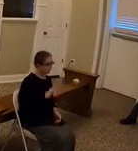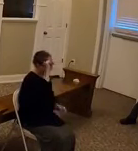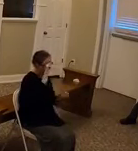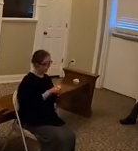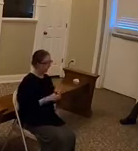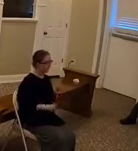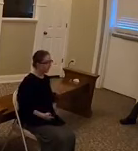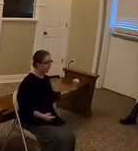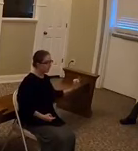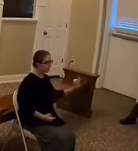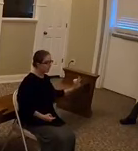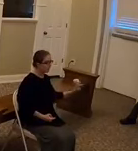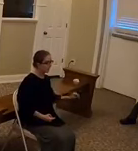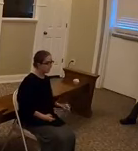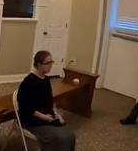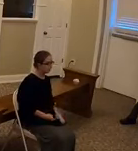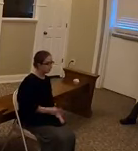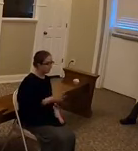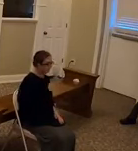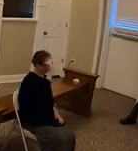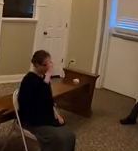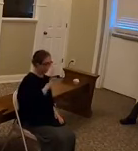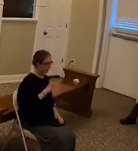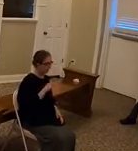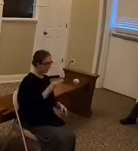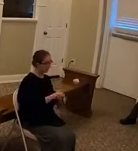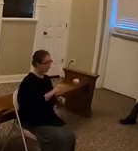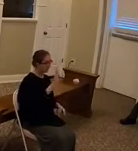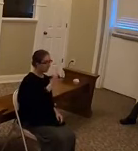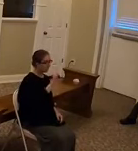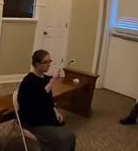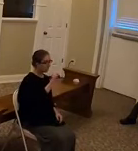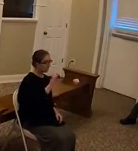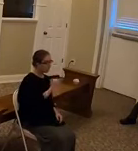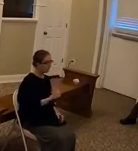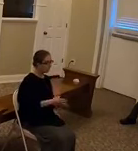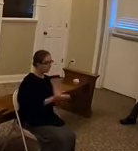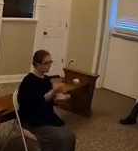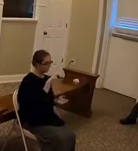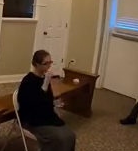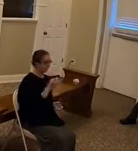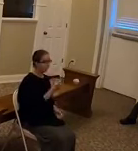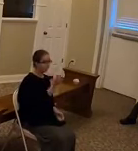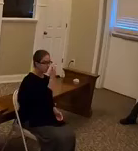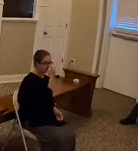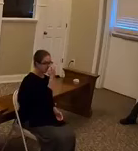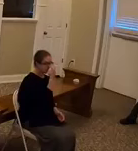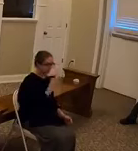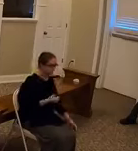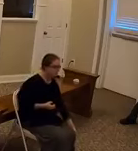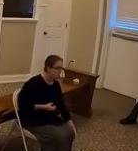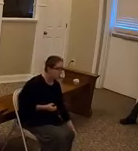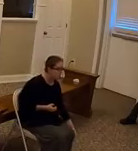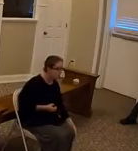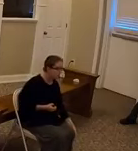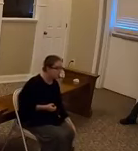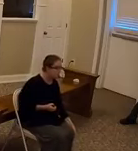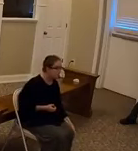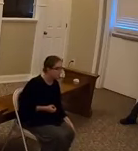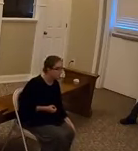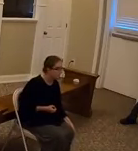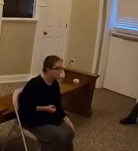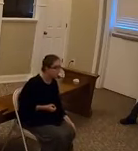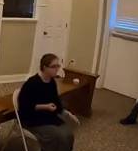Brother West, there was a guy by the name of Bartimaeus. Yes, sir. Bible said he was blind. And